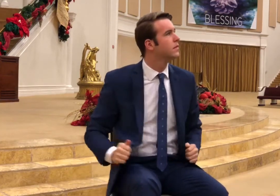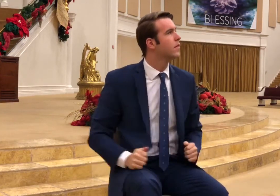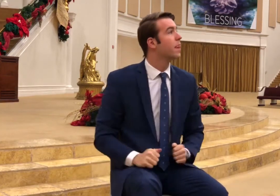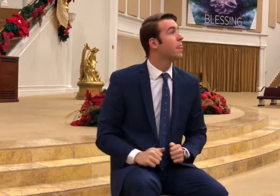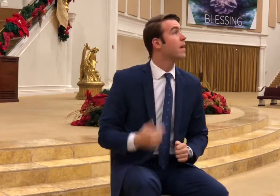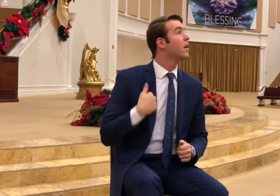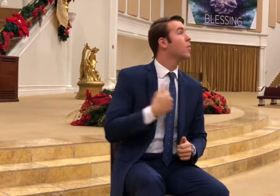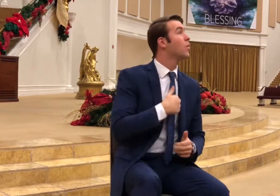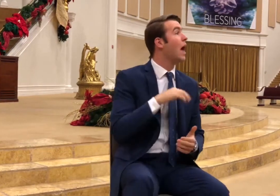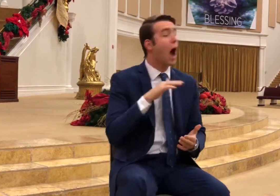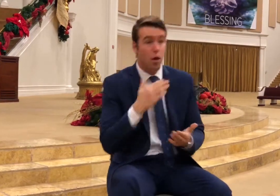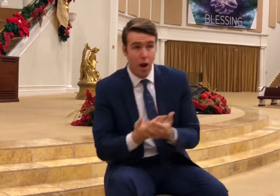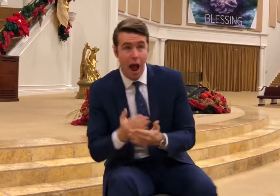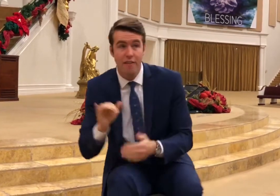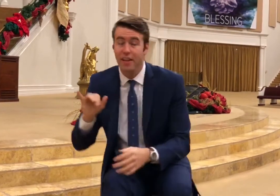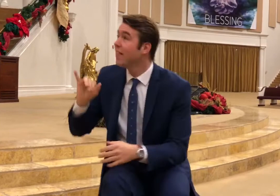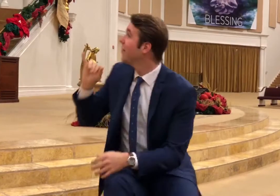there,